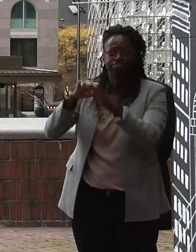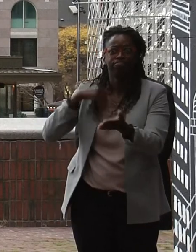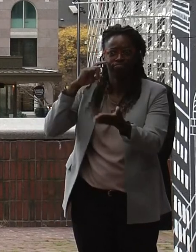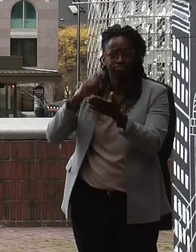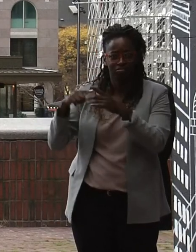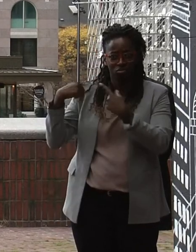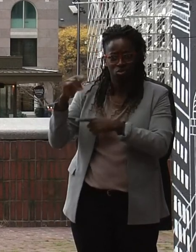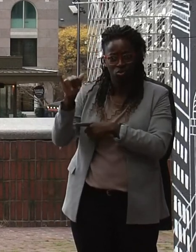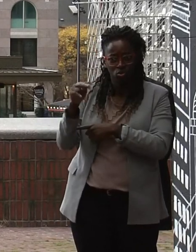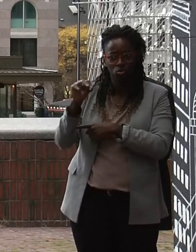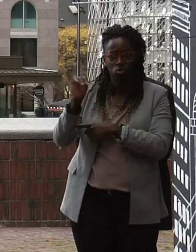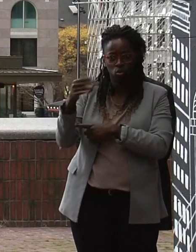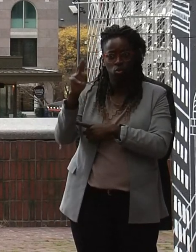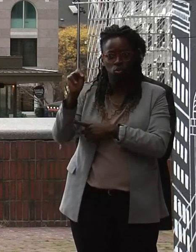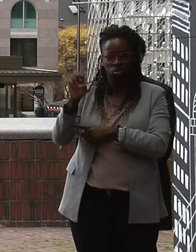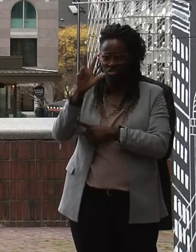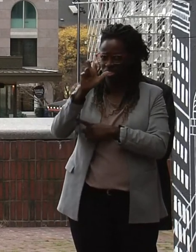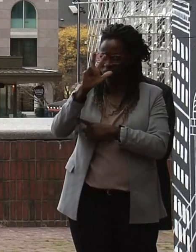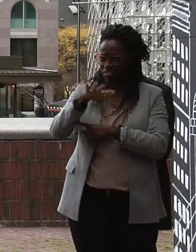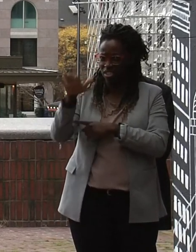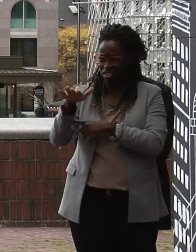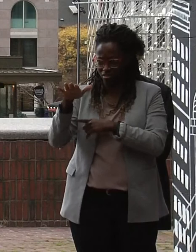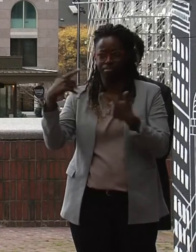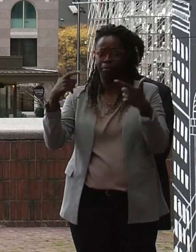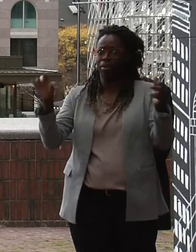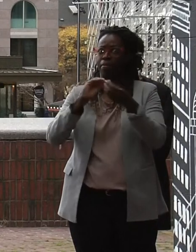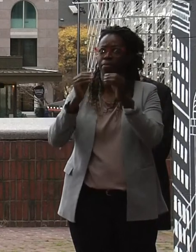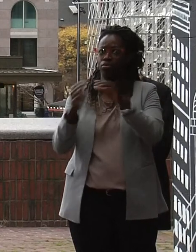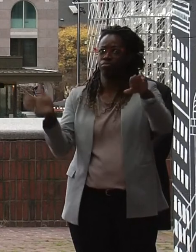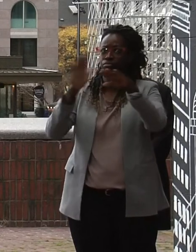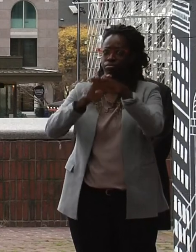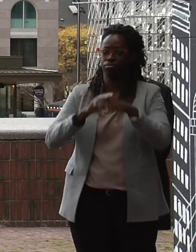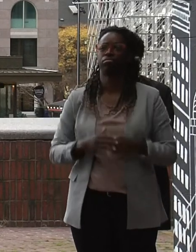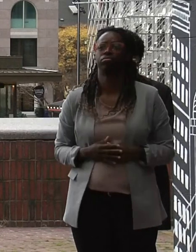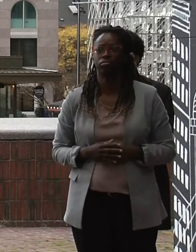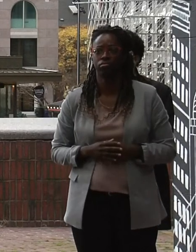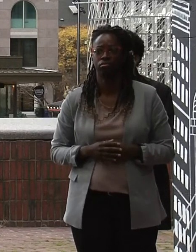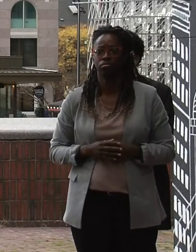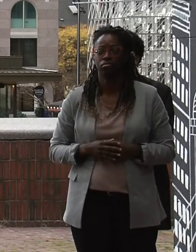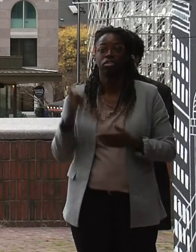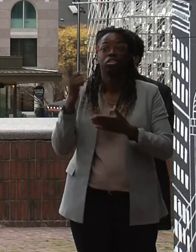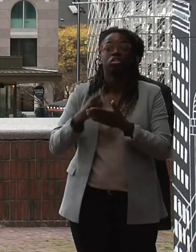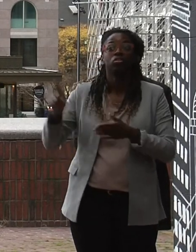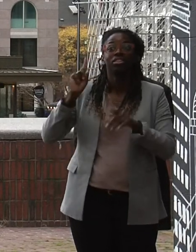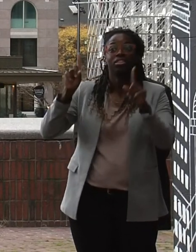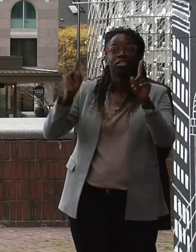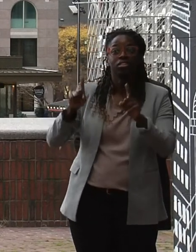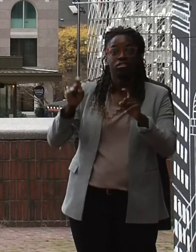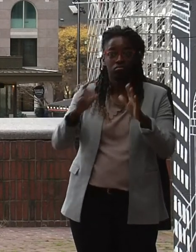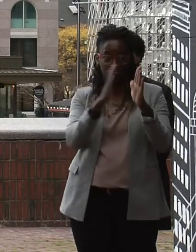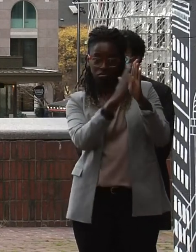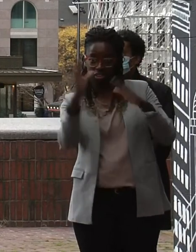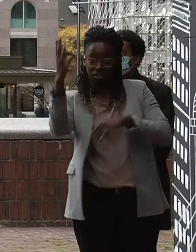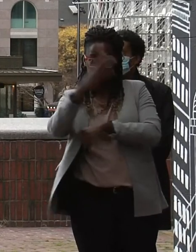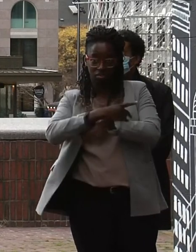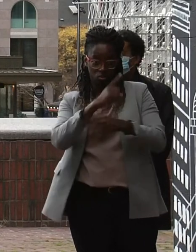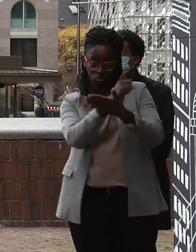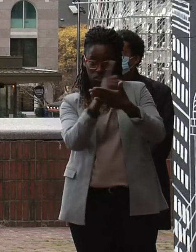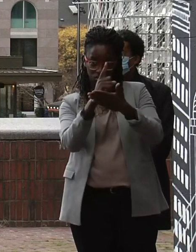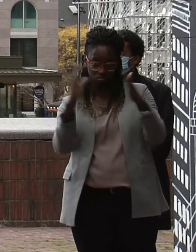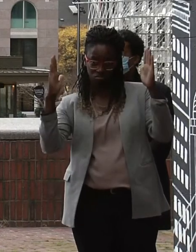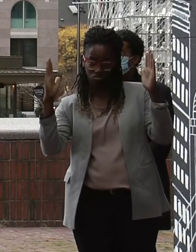cases. For the testing data for the week ending November 6th, Friday, November 6th, the average of